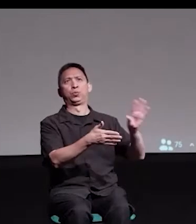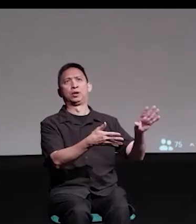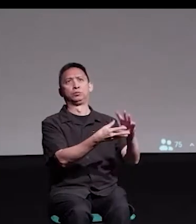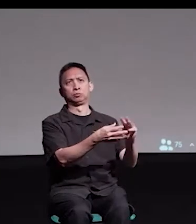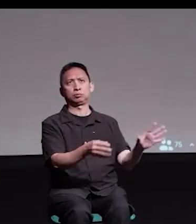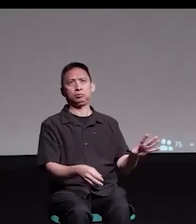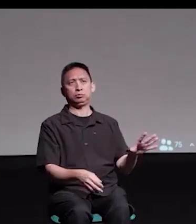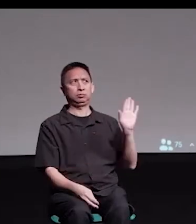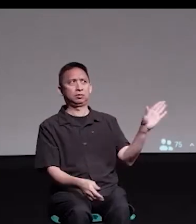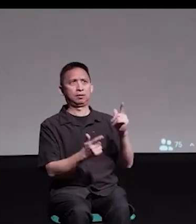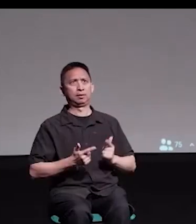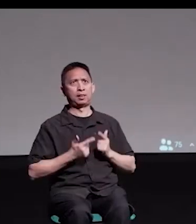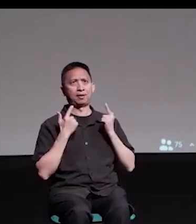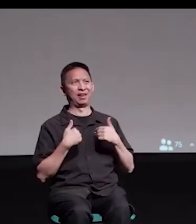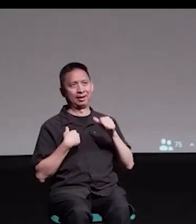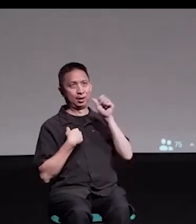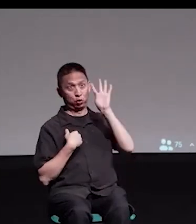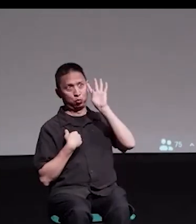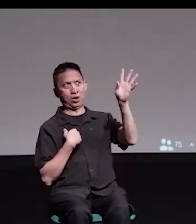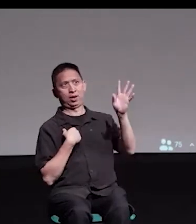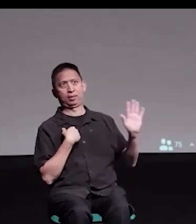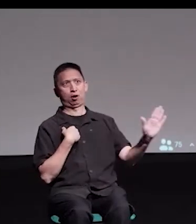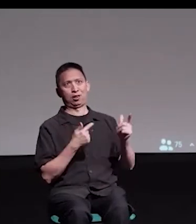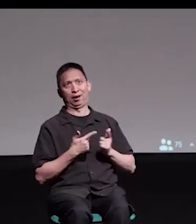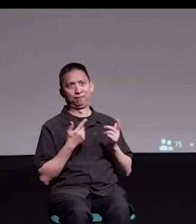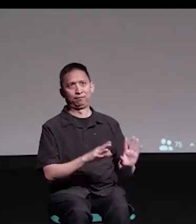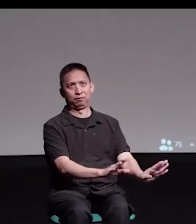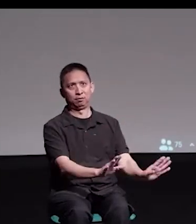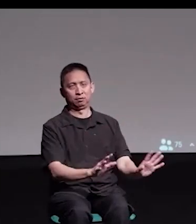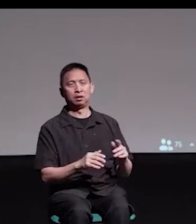someone's life story. You didn't create that story, that's